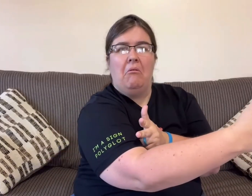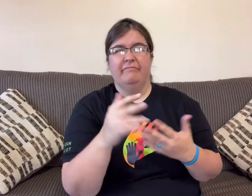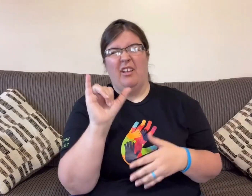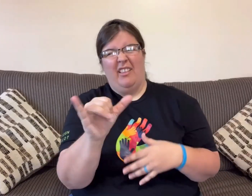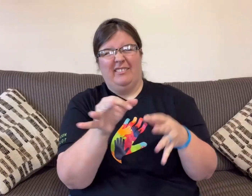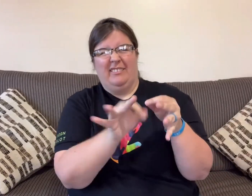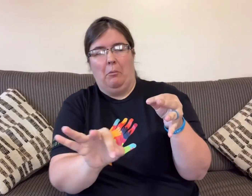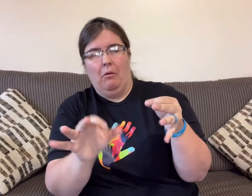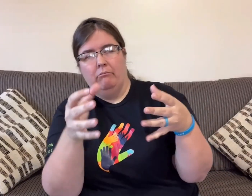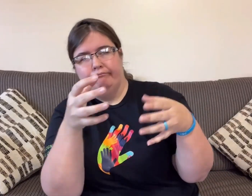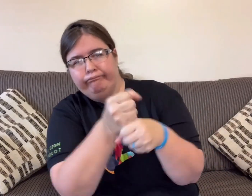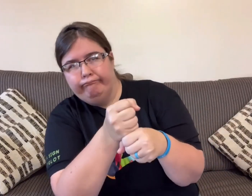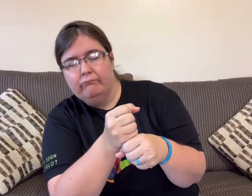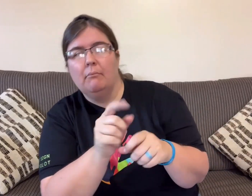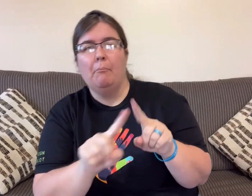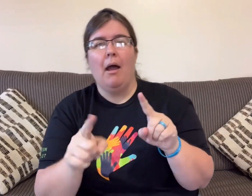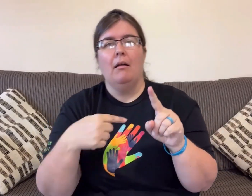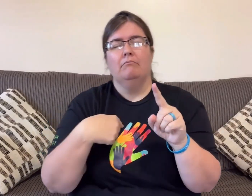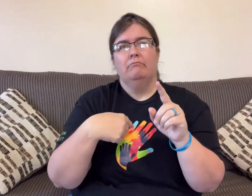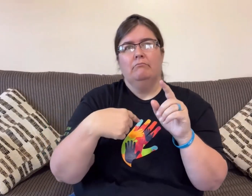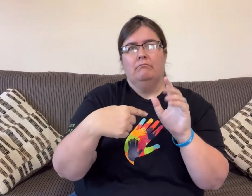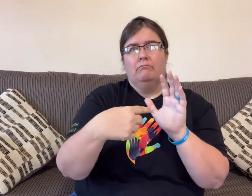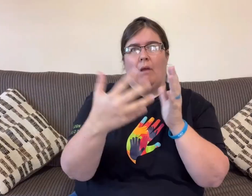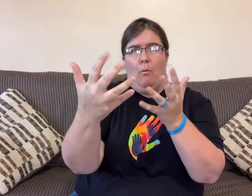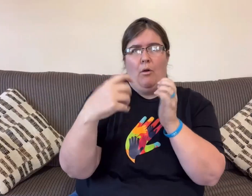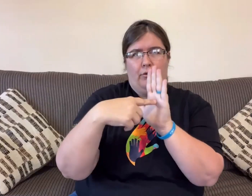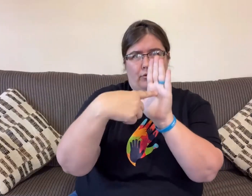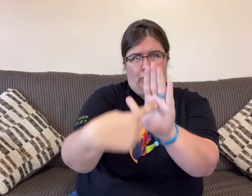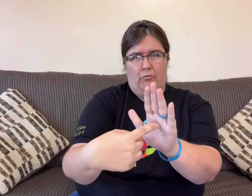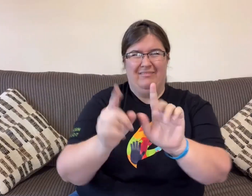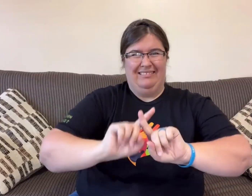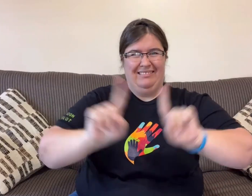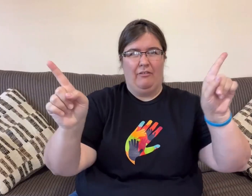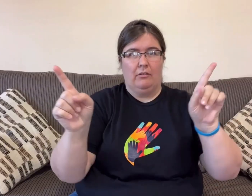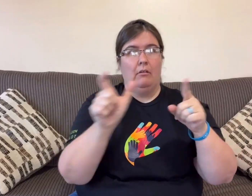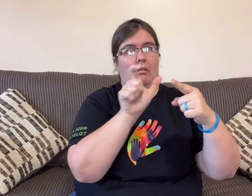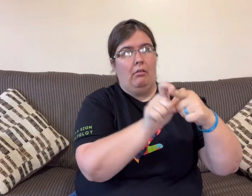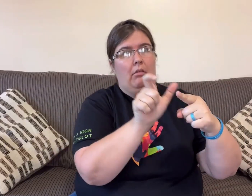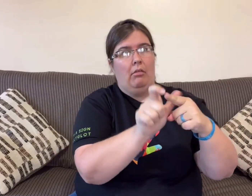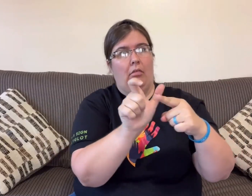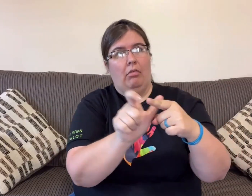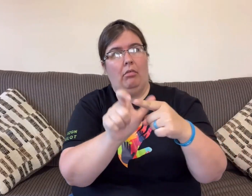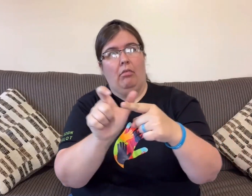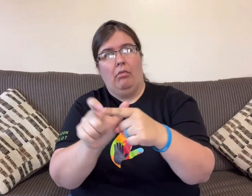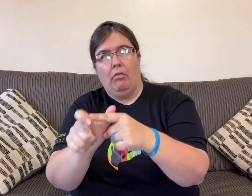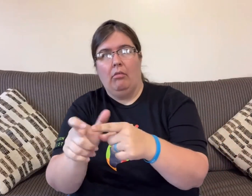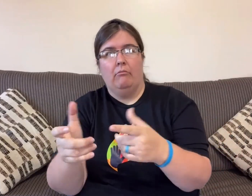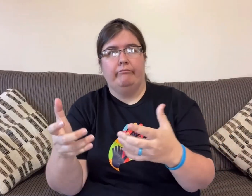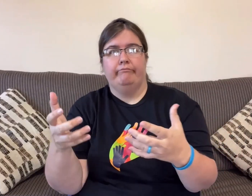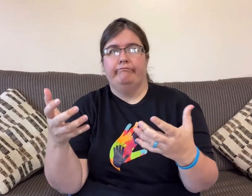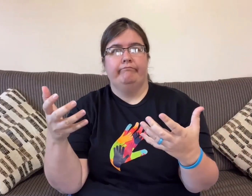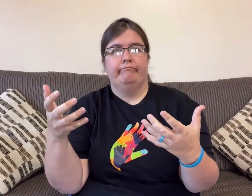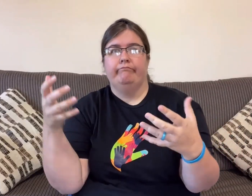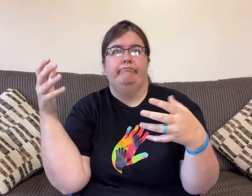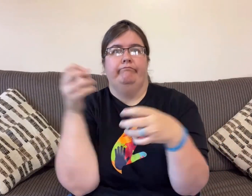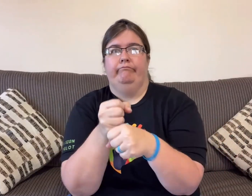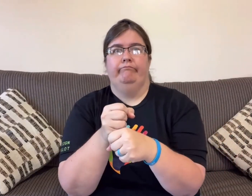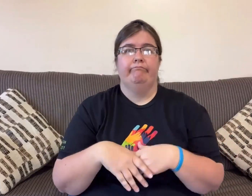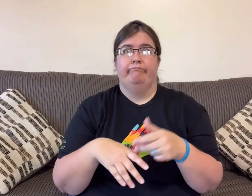That's it. I kept it extra simple and concise because I wanted to show you how different it looks to follow English word order versus how concise it is